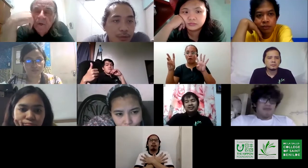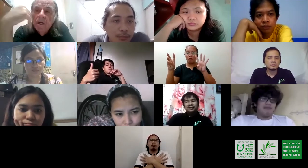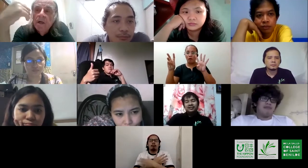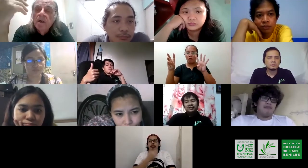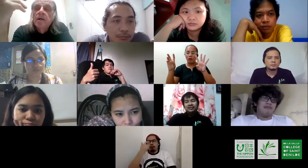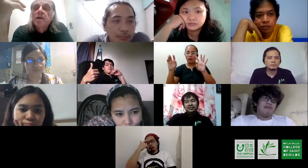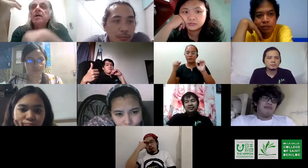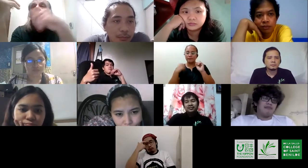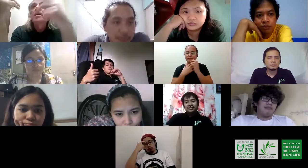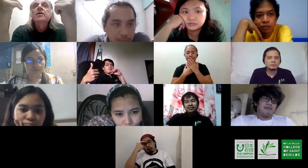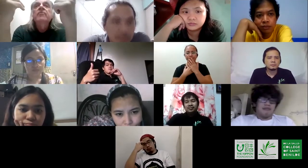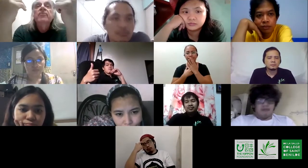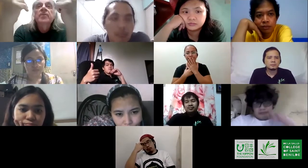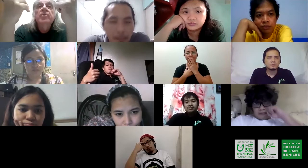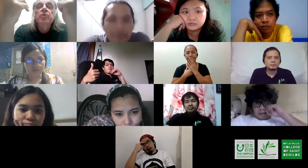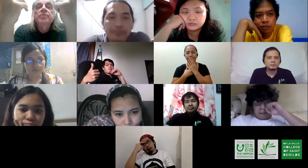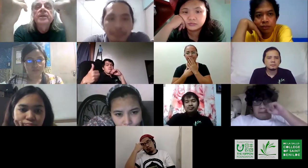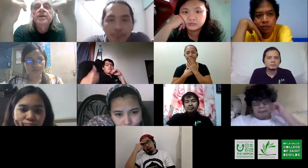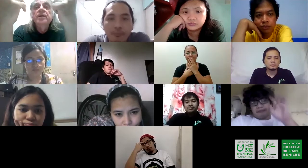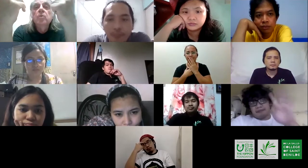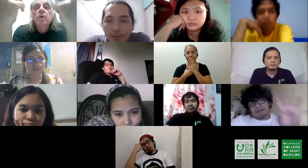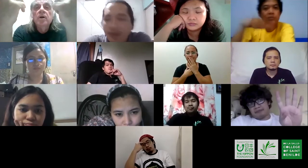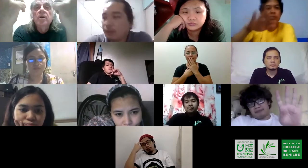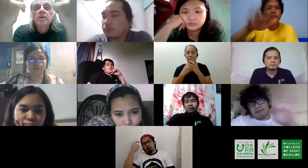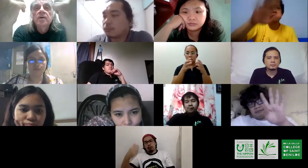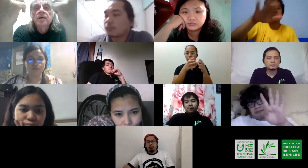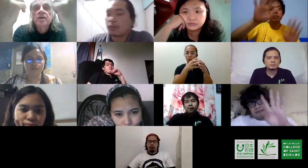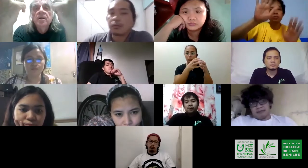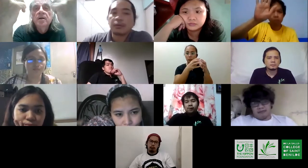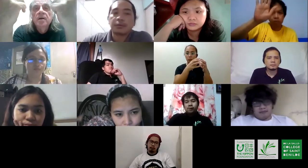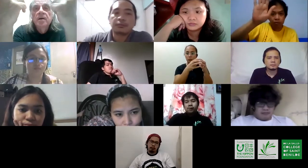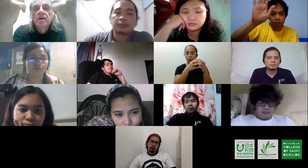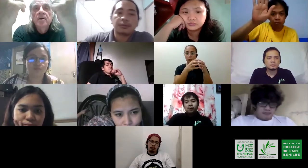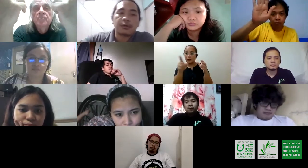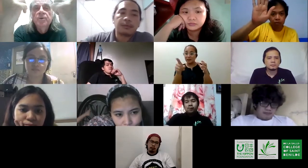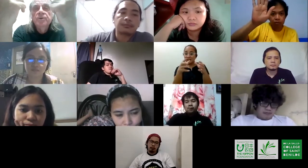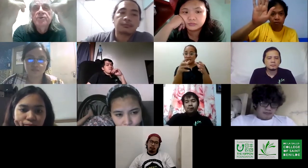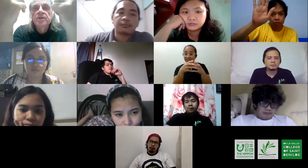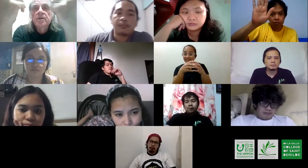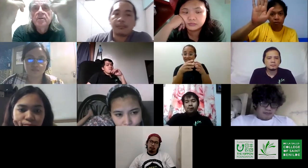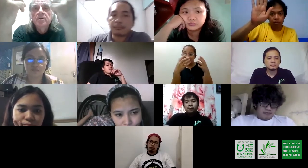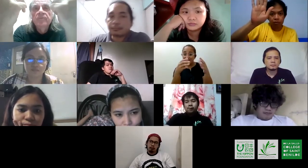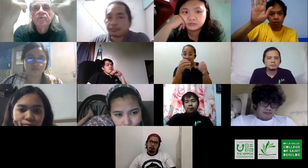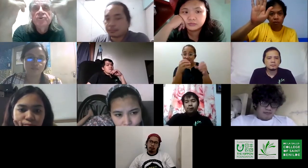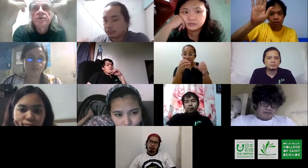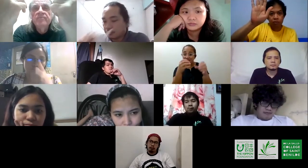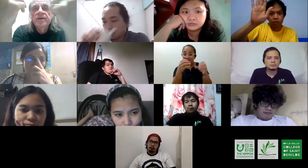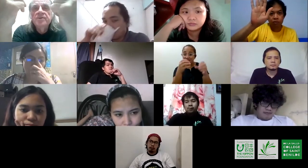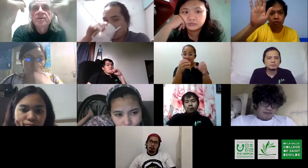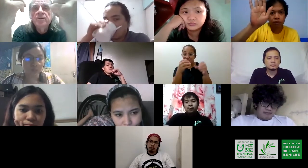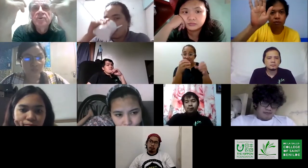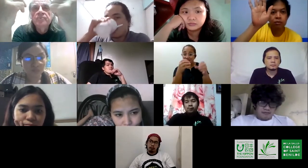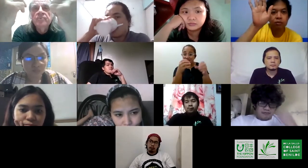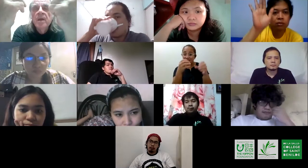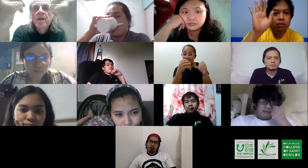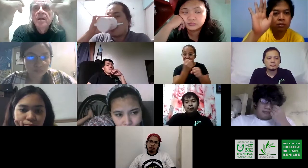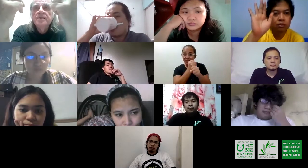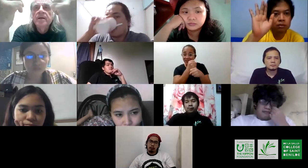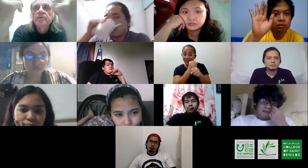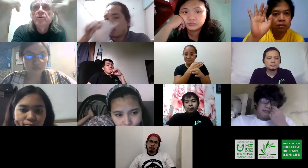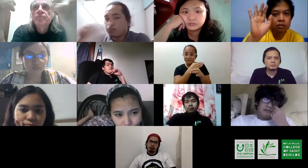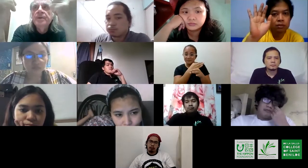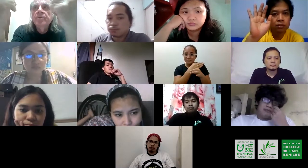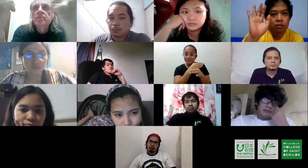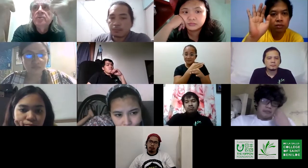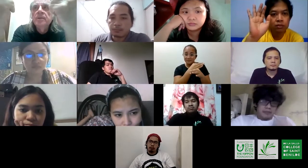have, from the group that did the work on producing the version of lesson 2, let's